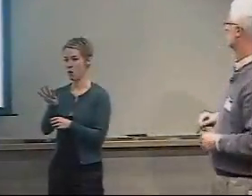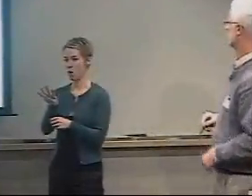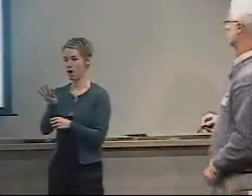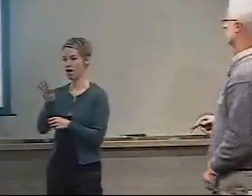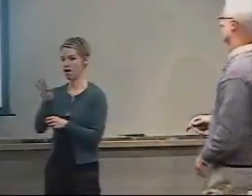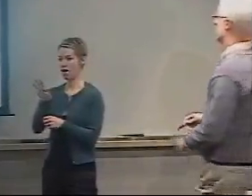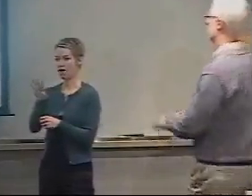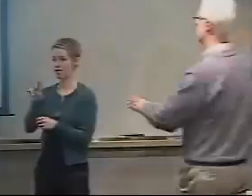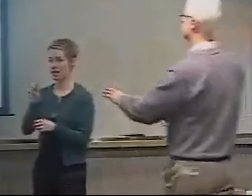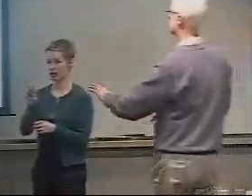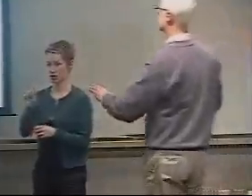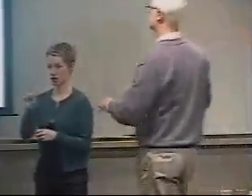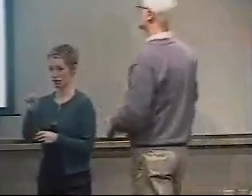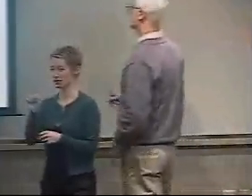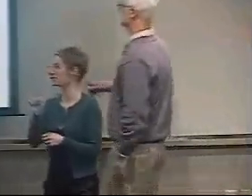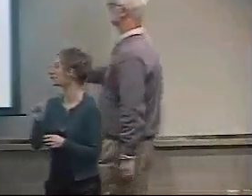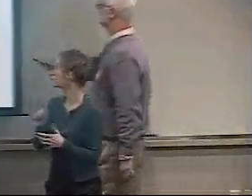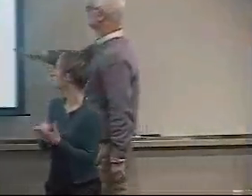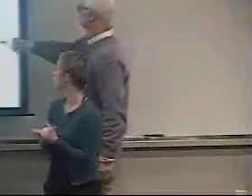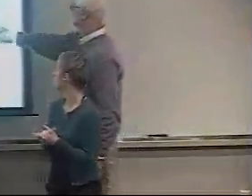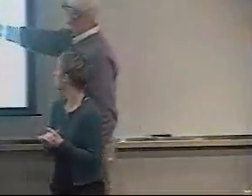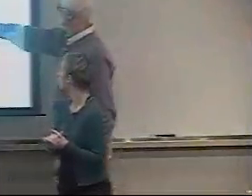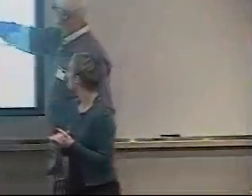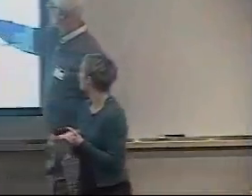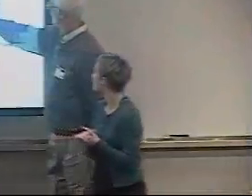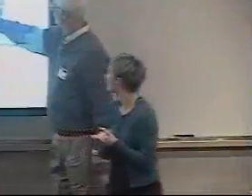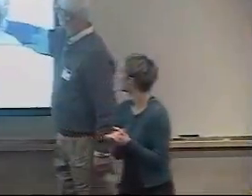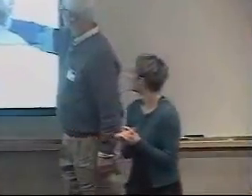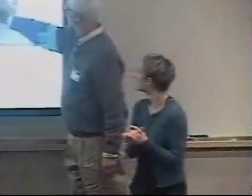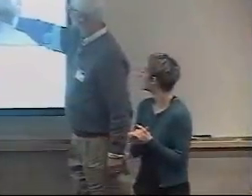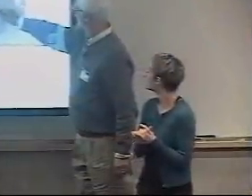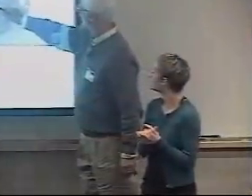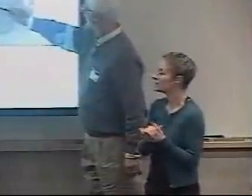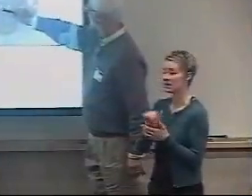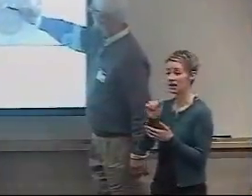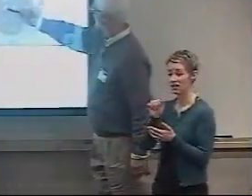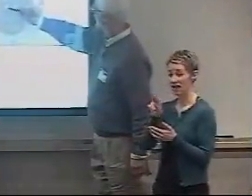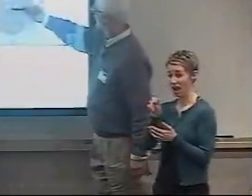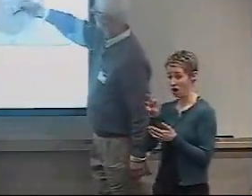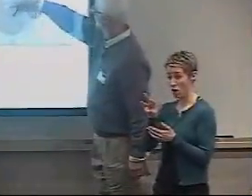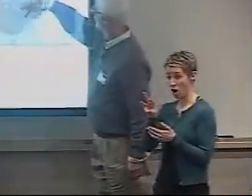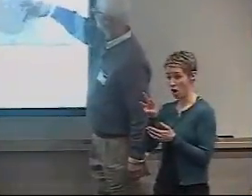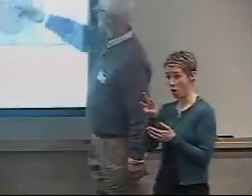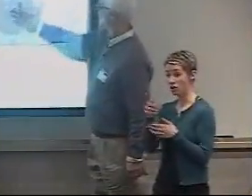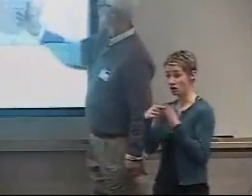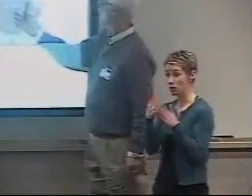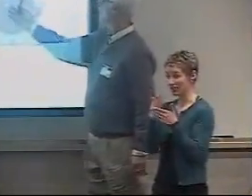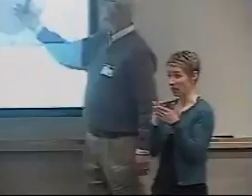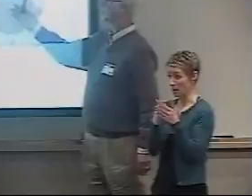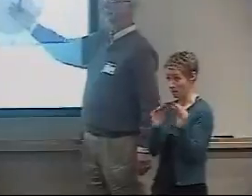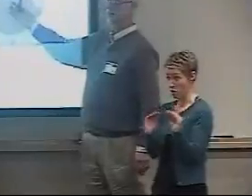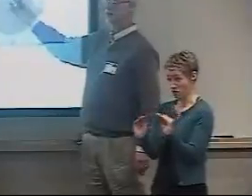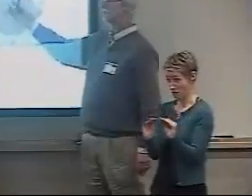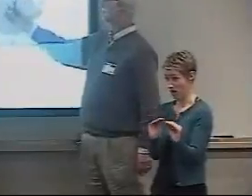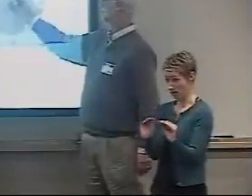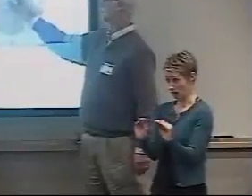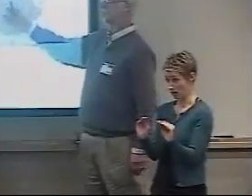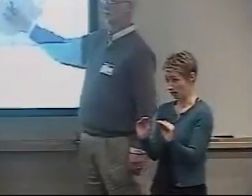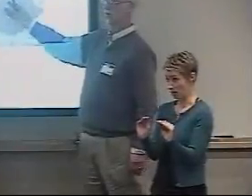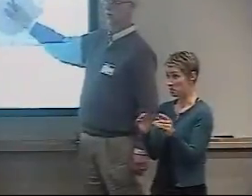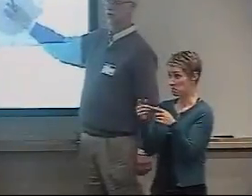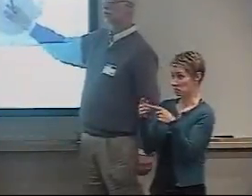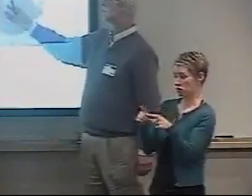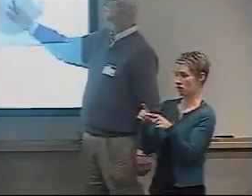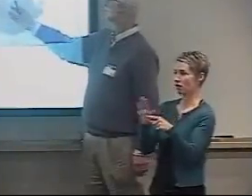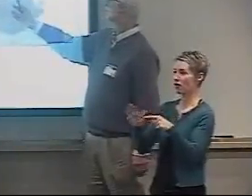some motion vectors. So I'll stand behind you again. So here's a little arrow right here showing that there's some movement, and it turns out to be